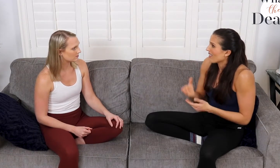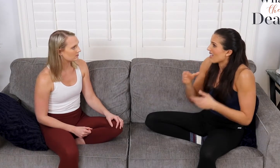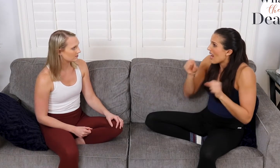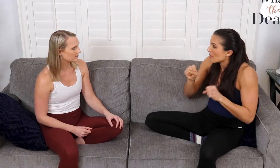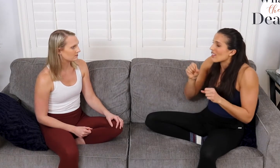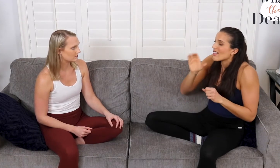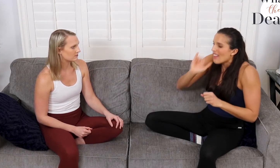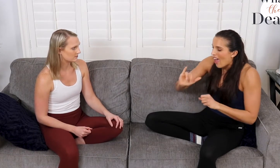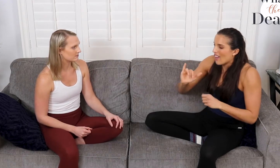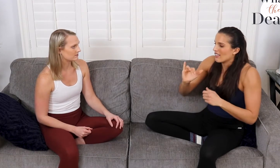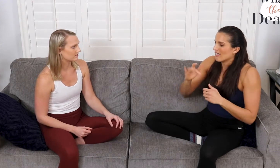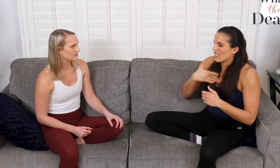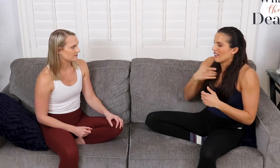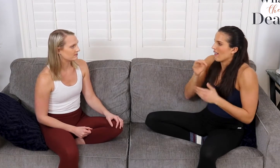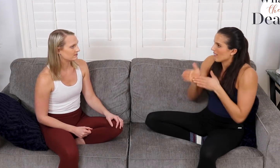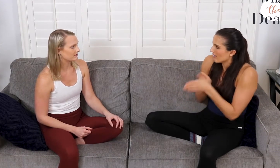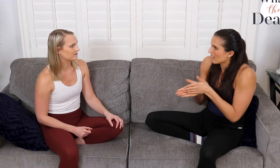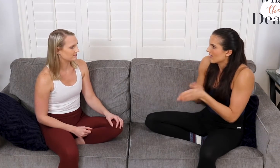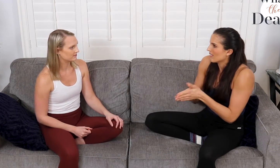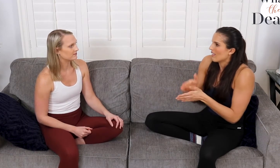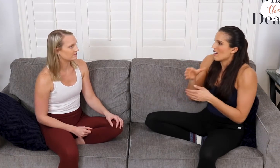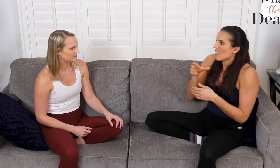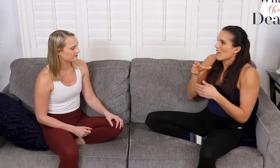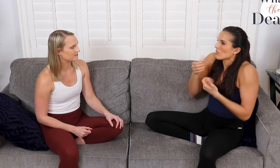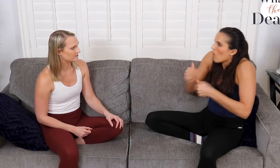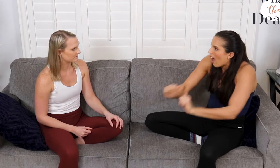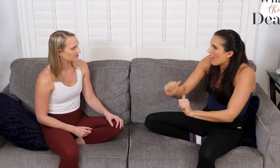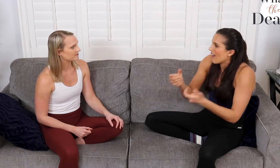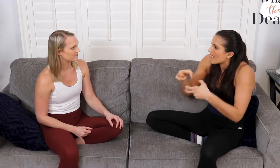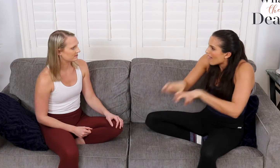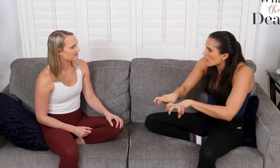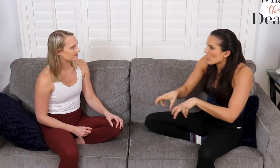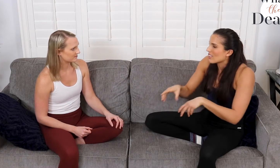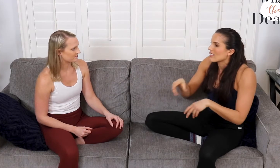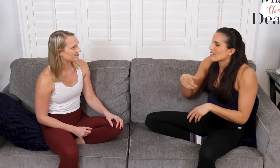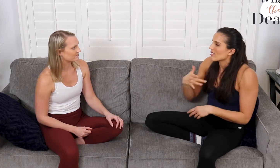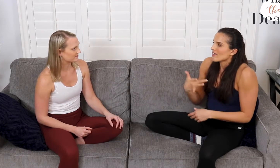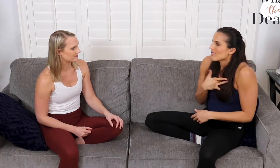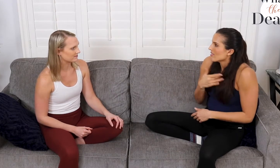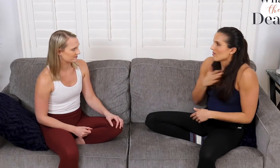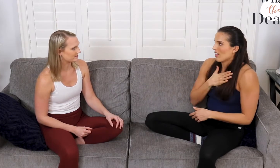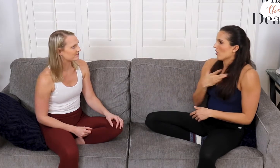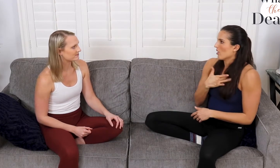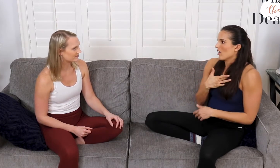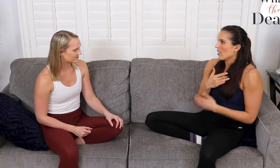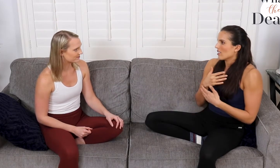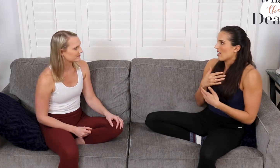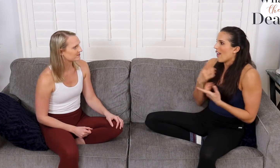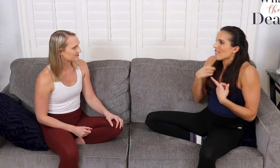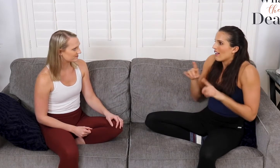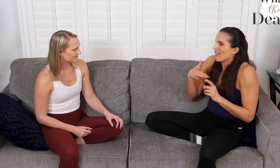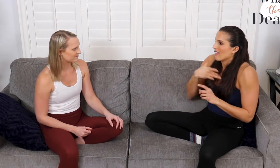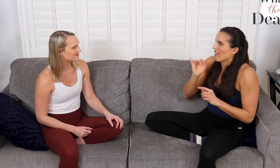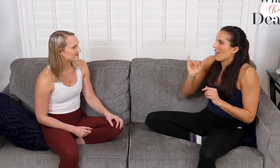free. So the three of us were in the jacuzzi in the backyard of my parents' house. And for the first time in